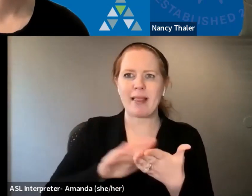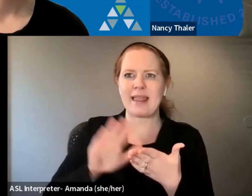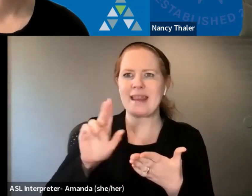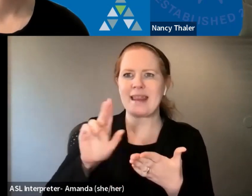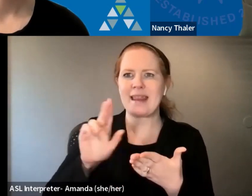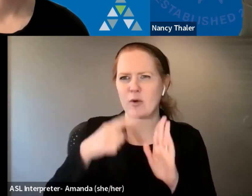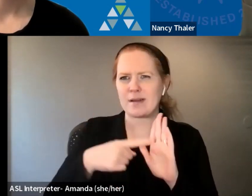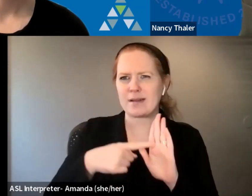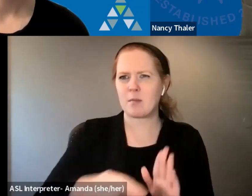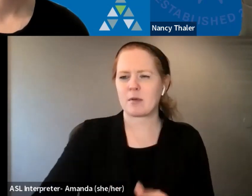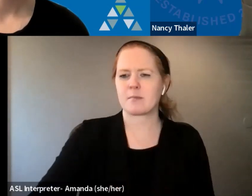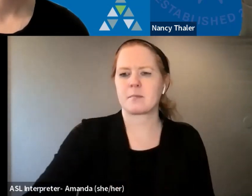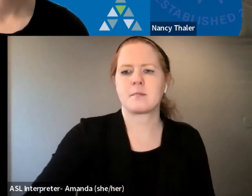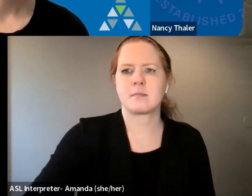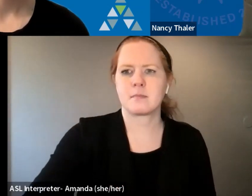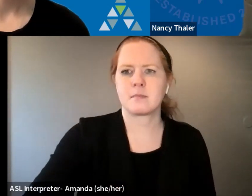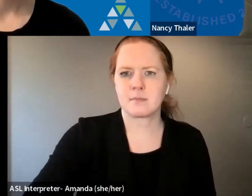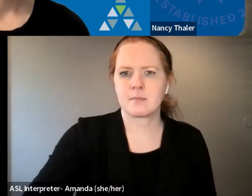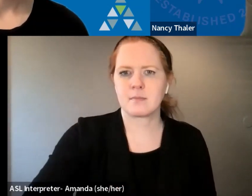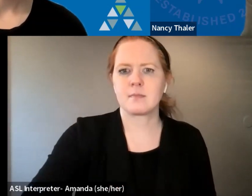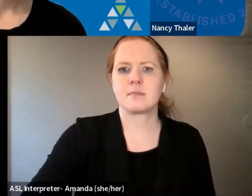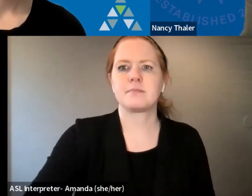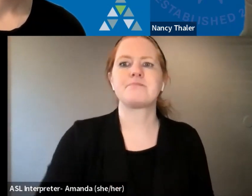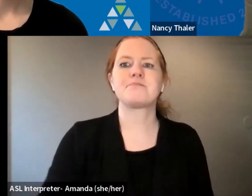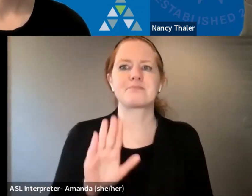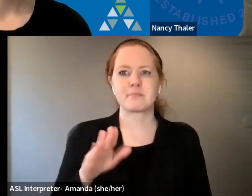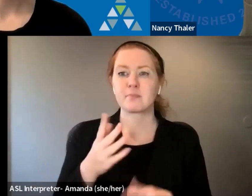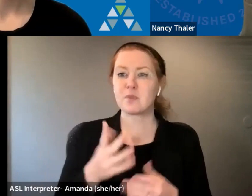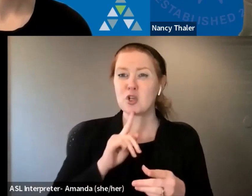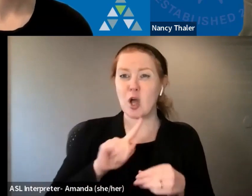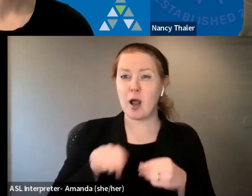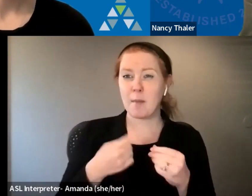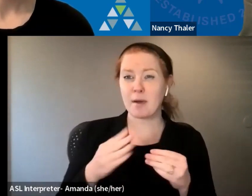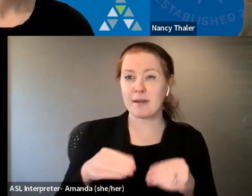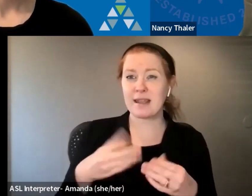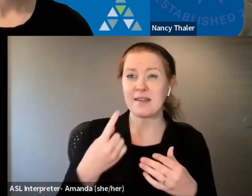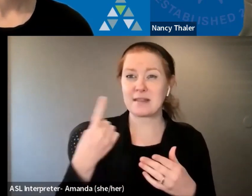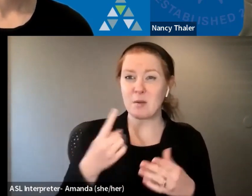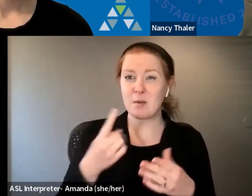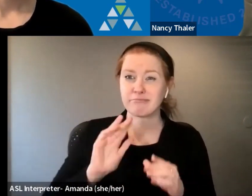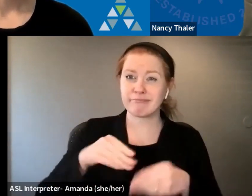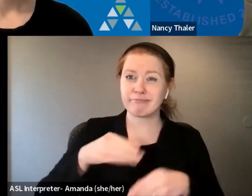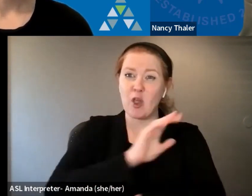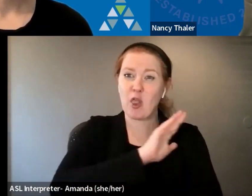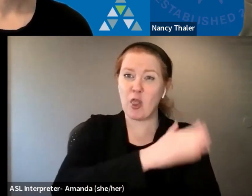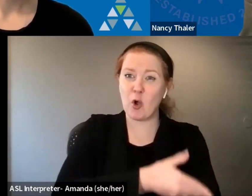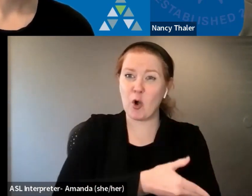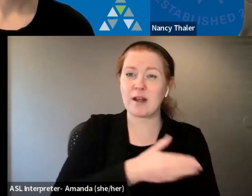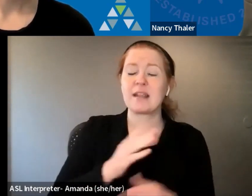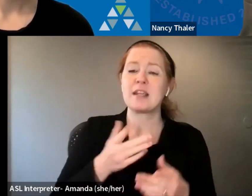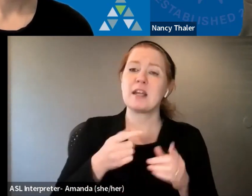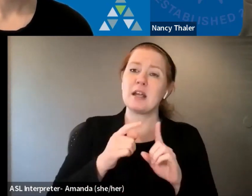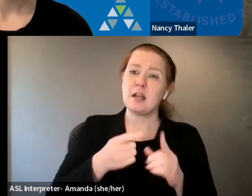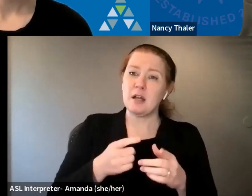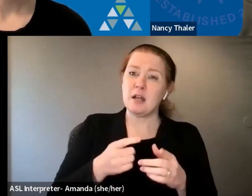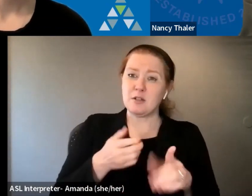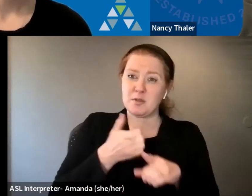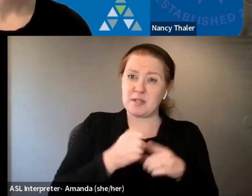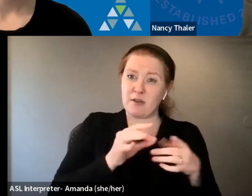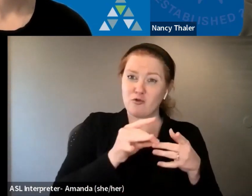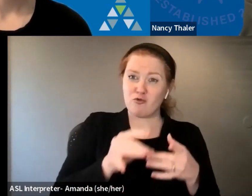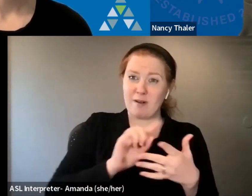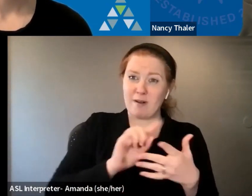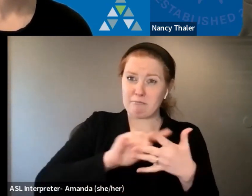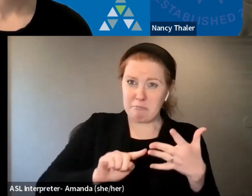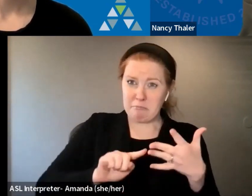example? So if you're talking about giving someone the authority to self-direct those services,